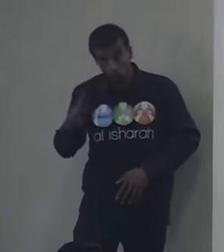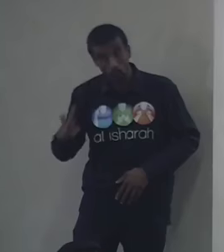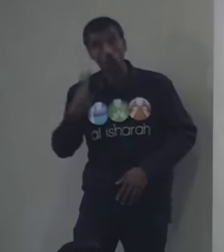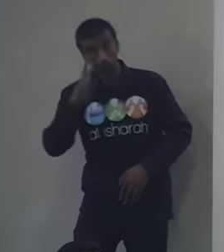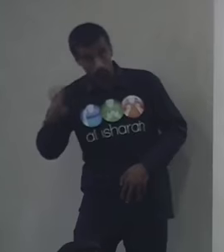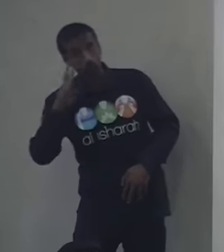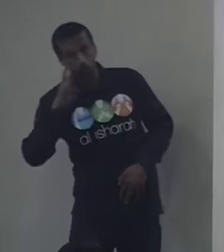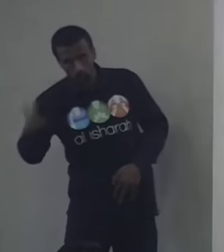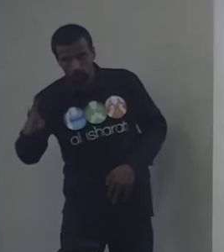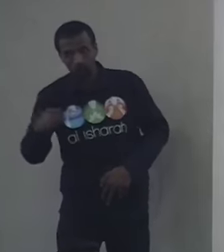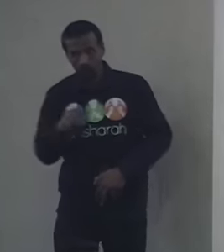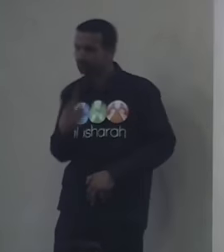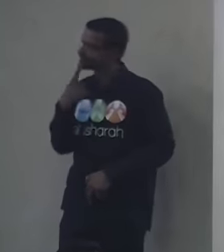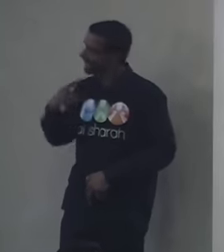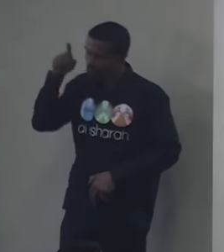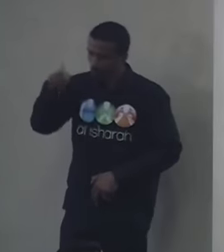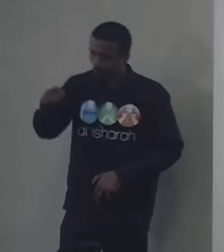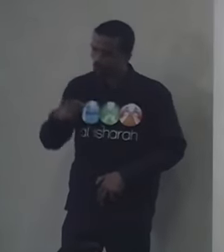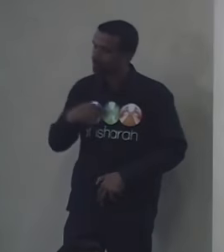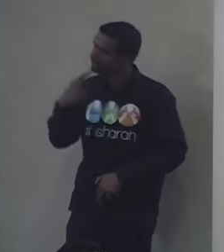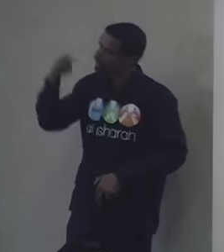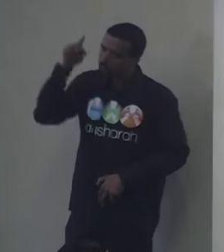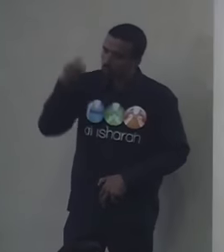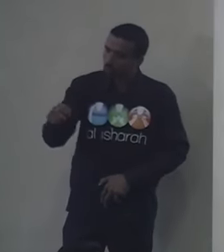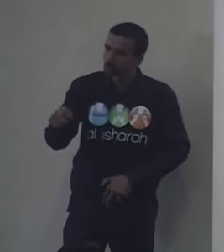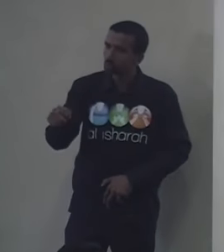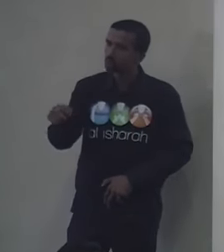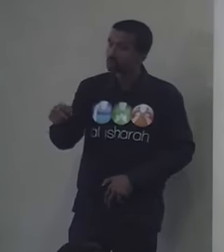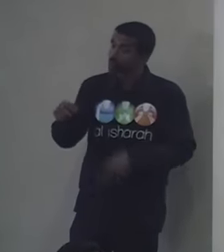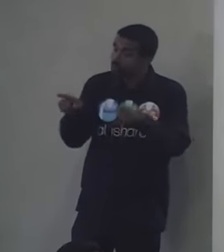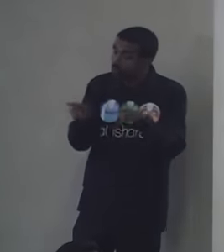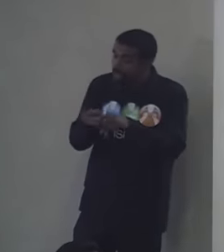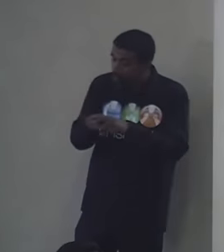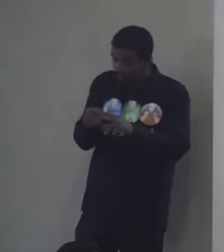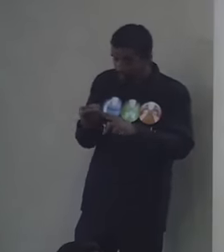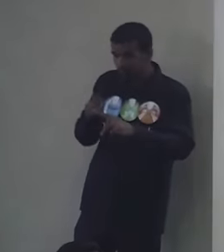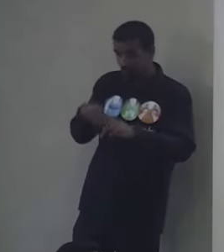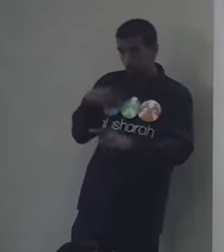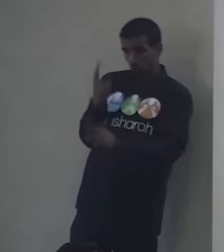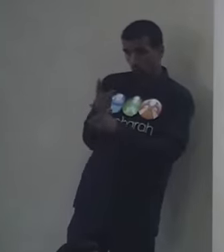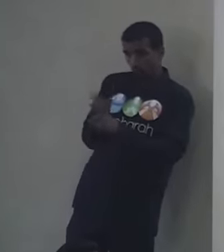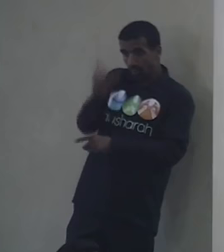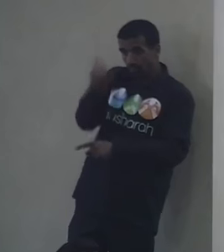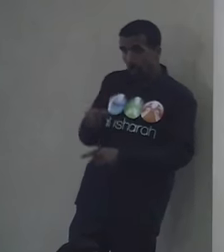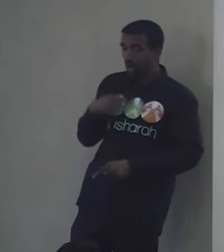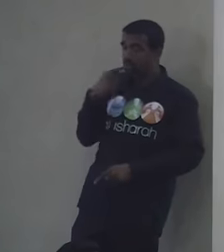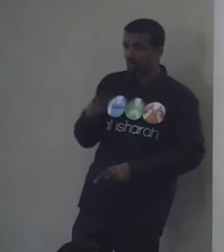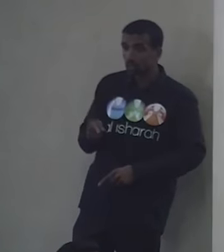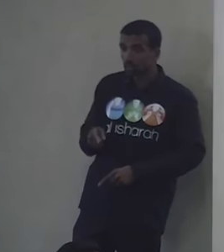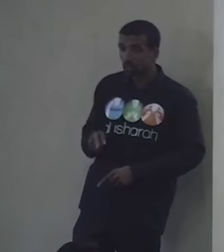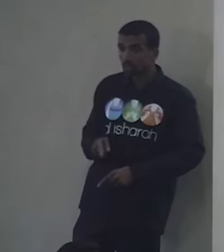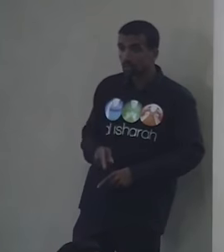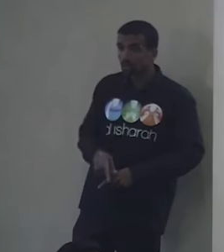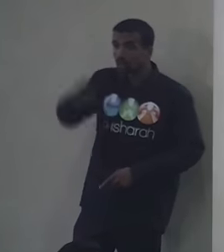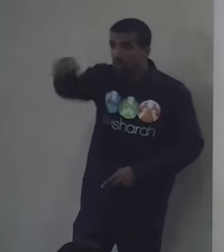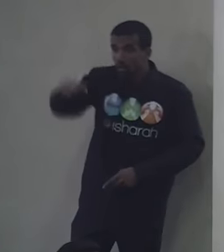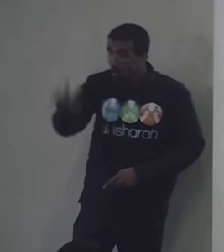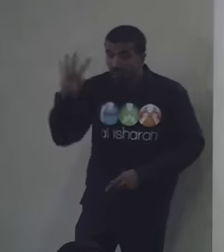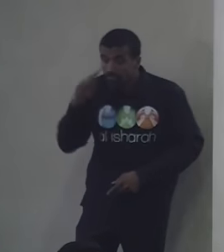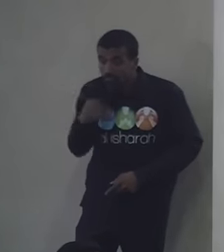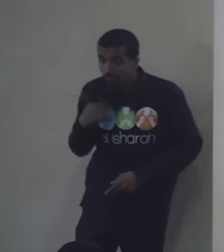it. I'm telling you. We do this even now. When somebody's not listening to you, or somebody's not taking you seriously, then you repeat